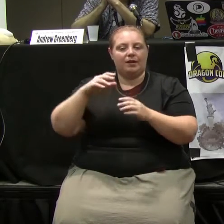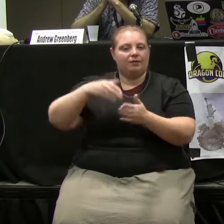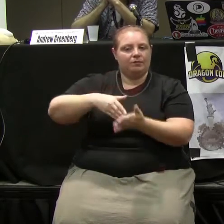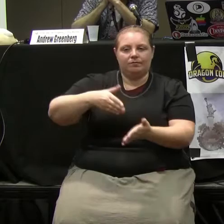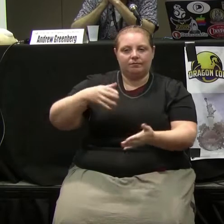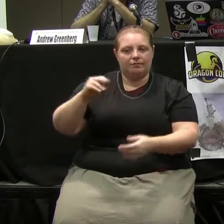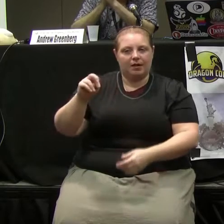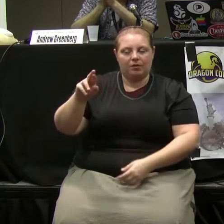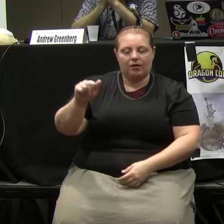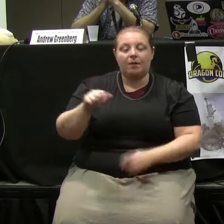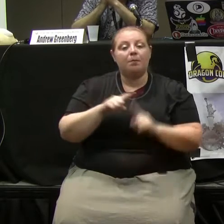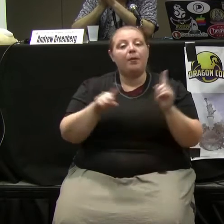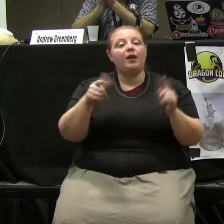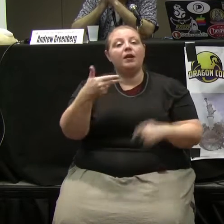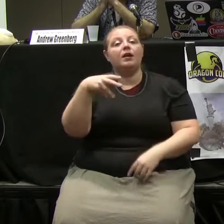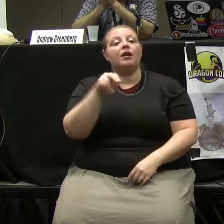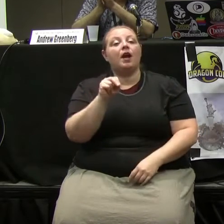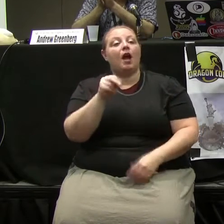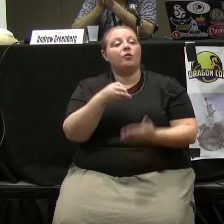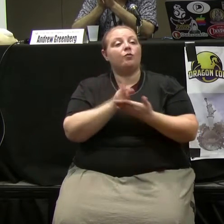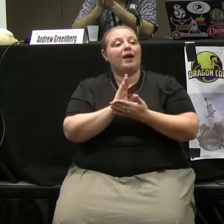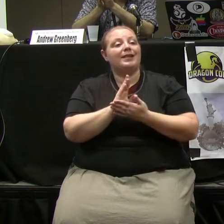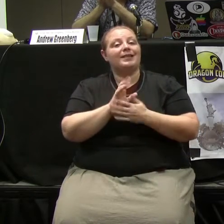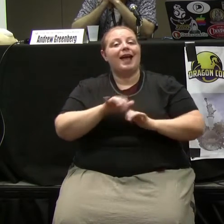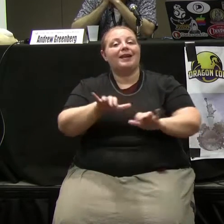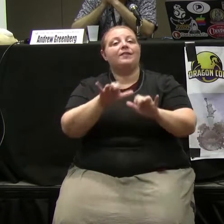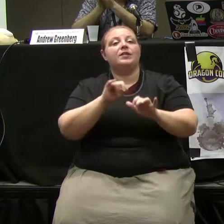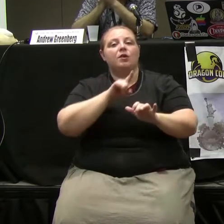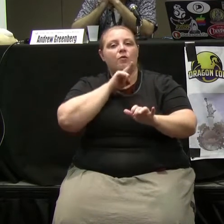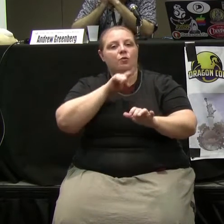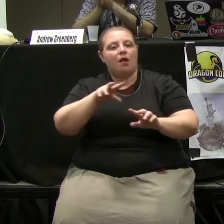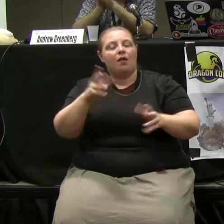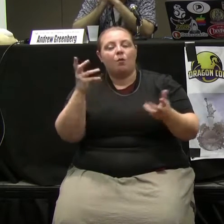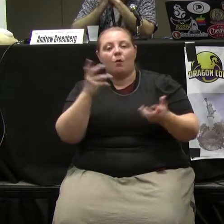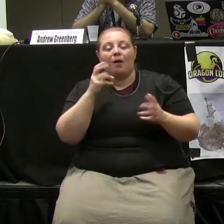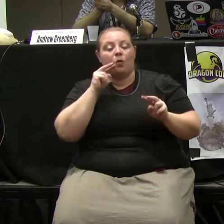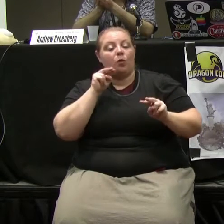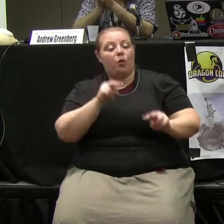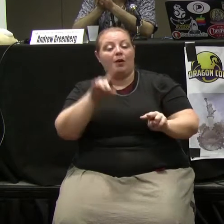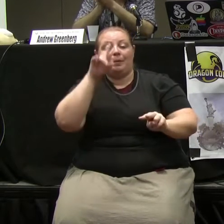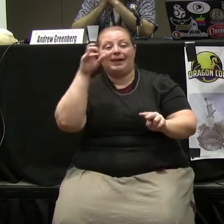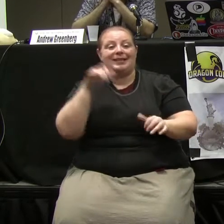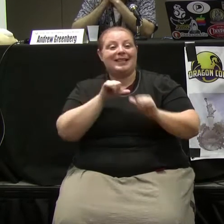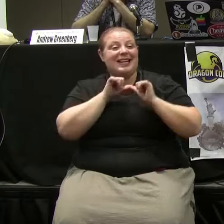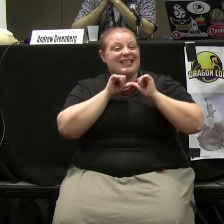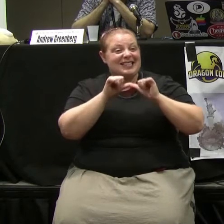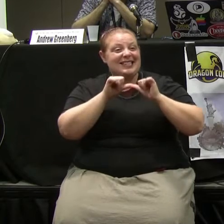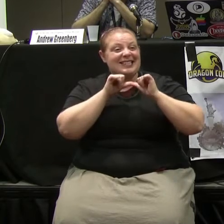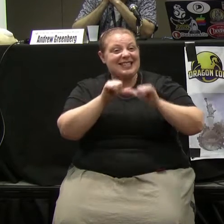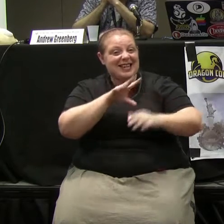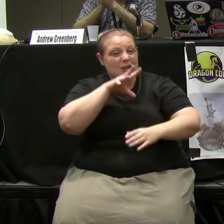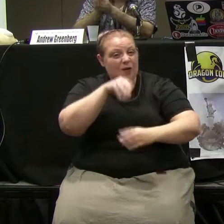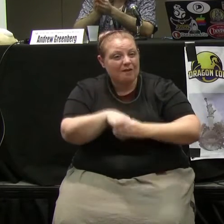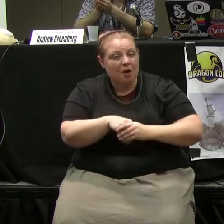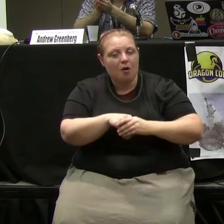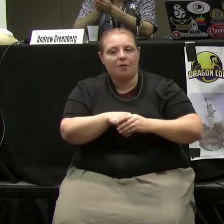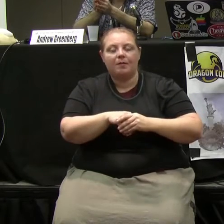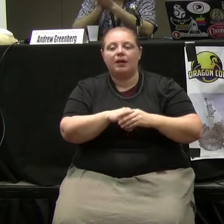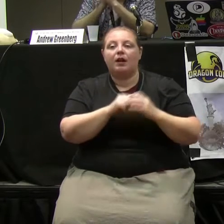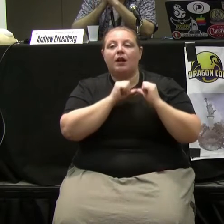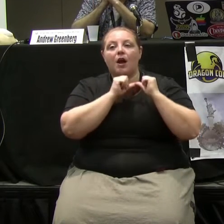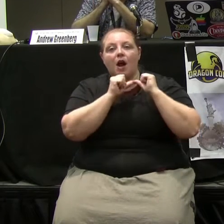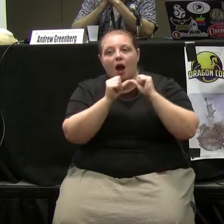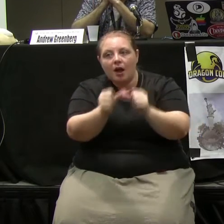rights activists are a great group to look at for how to operate. They stay involved, and they are involved